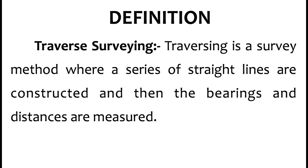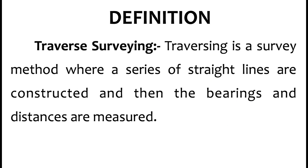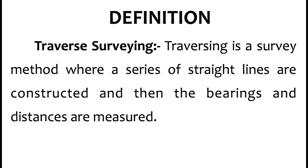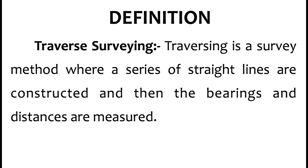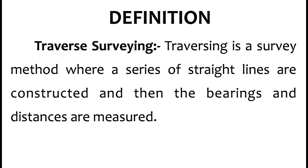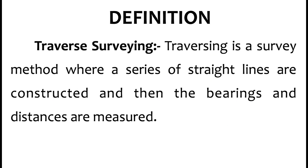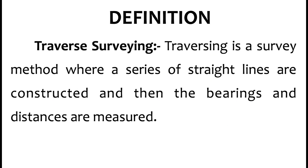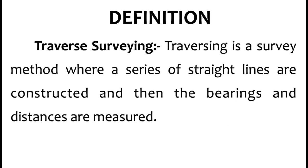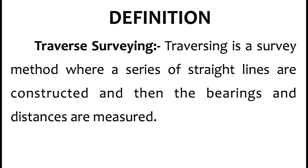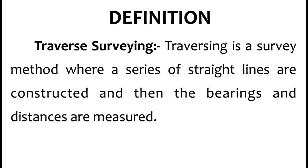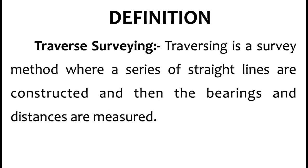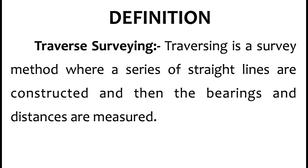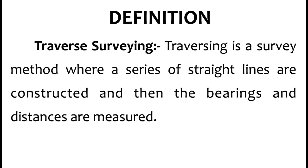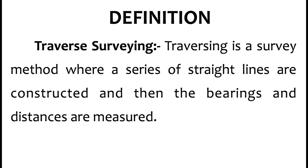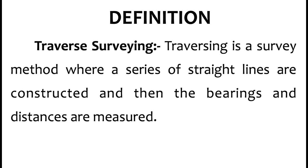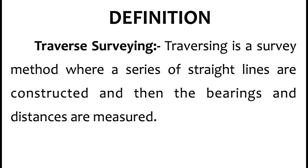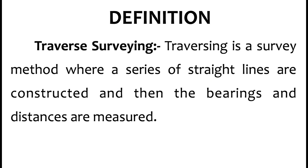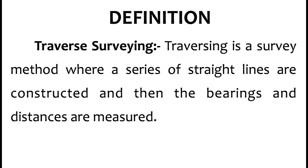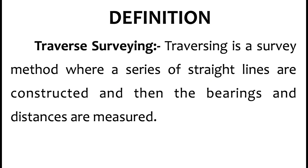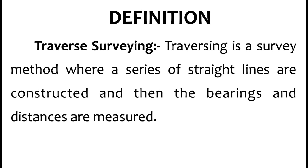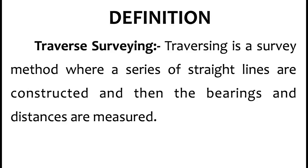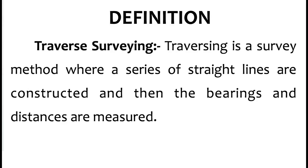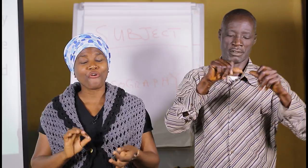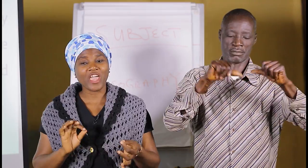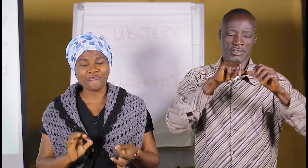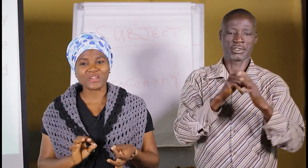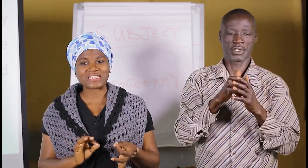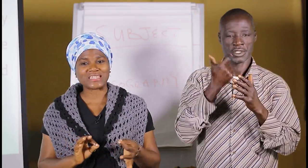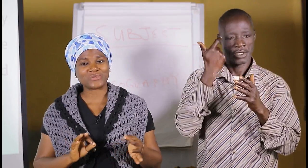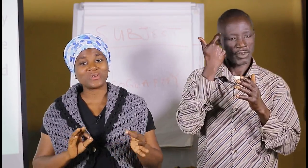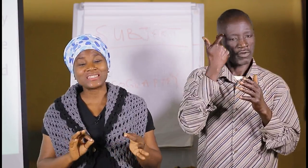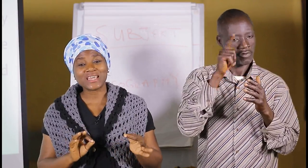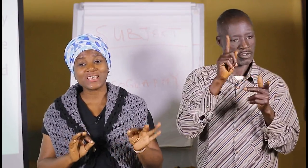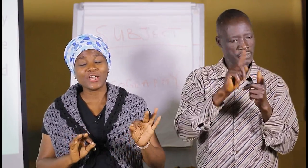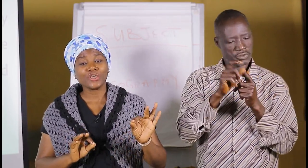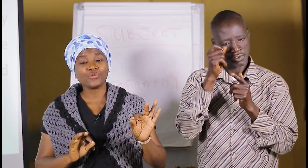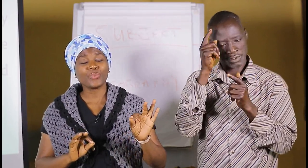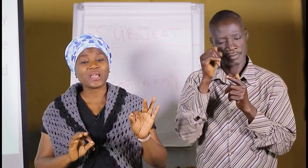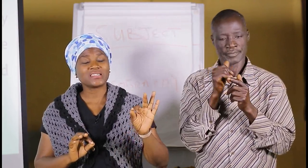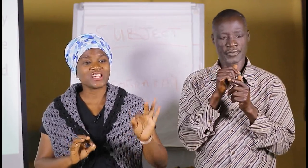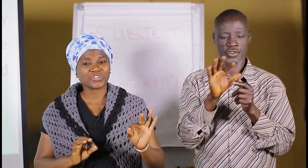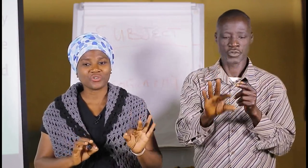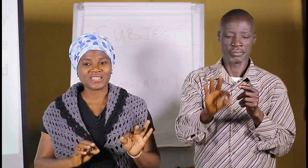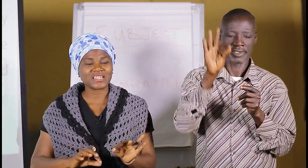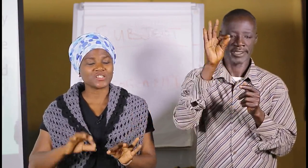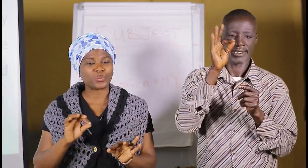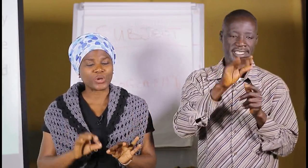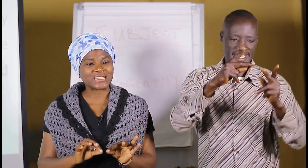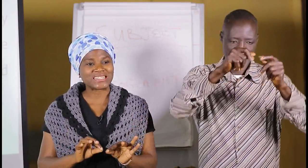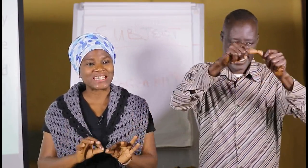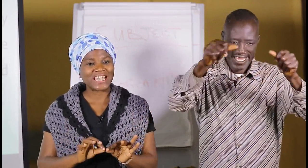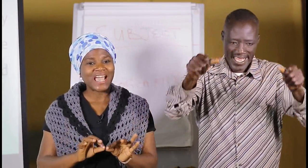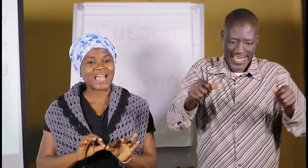the bearings and distances are measured. For emphasis, we said you pick a station, that